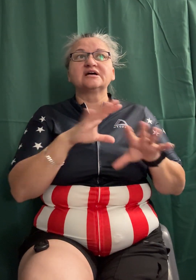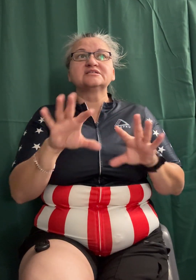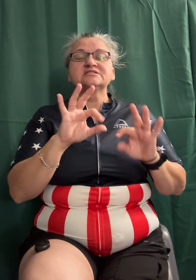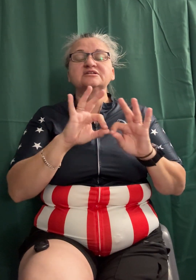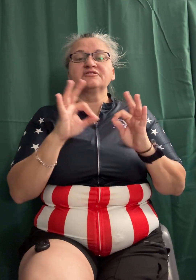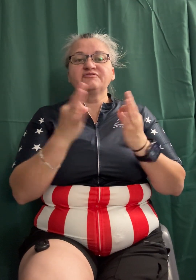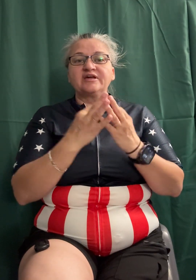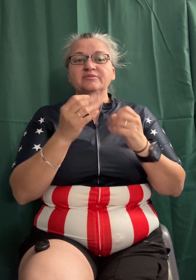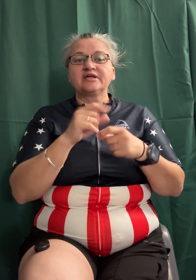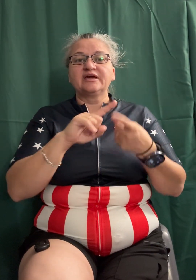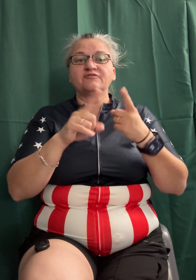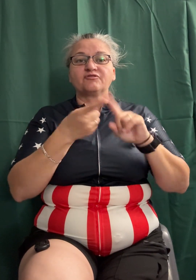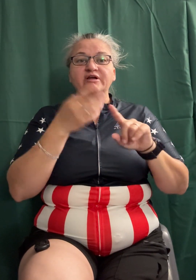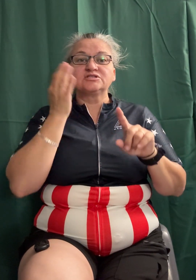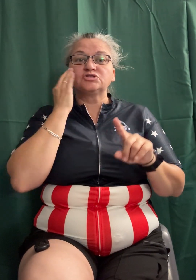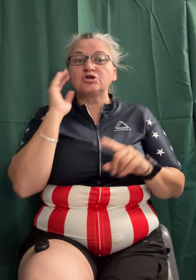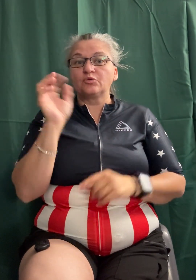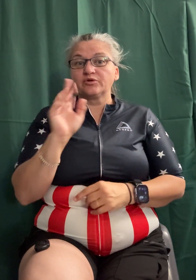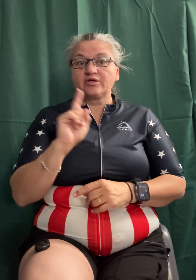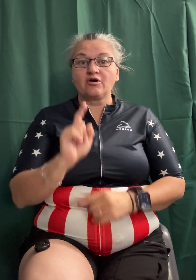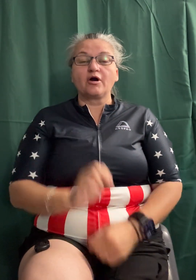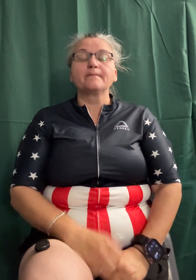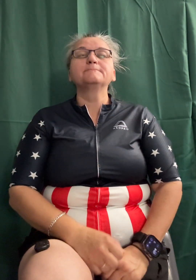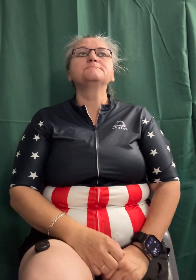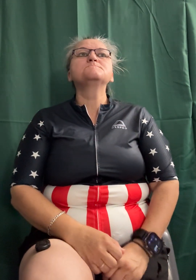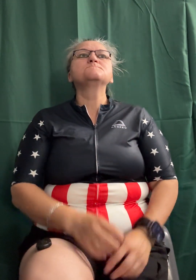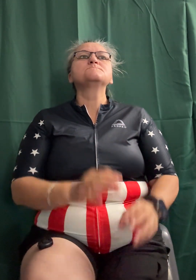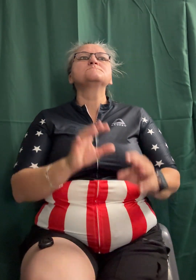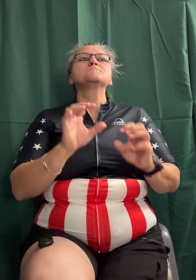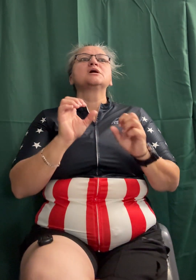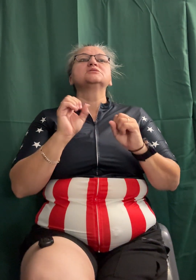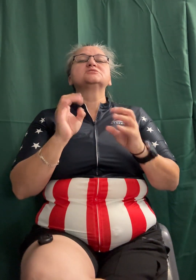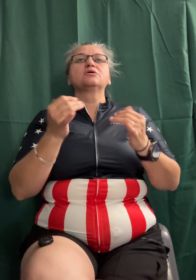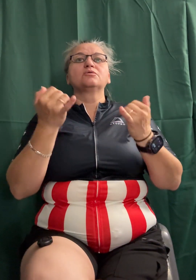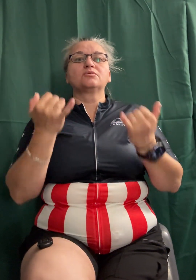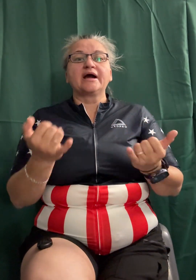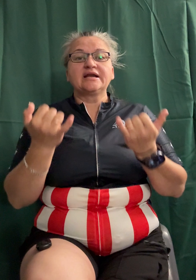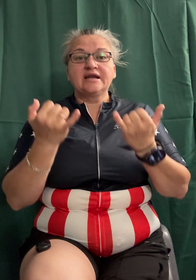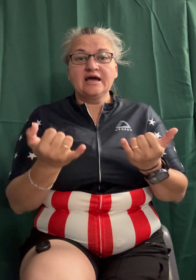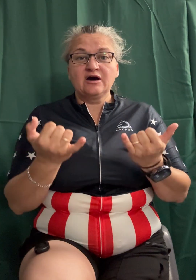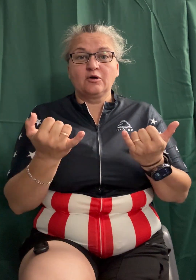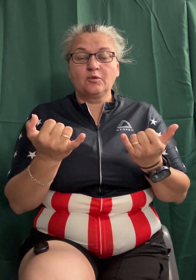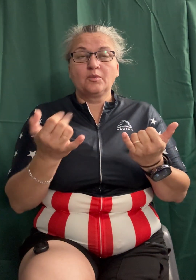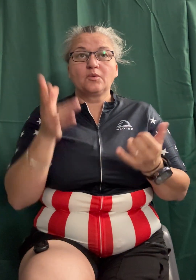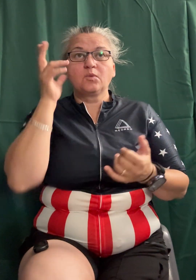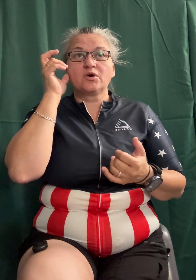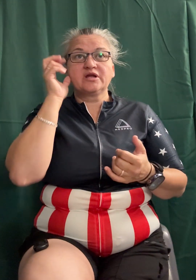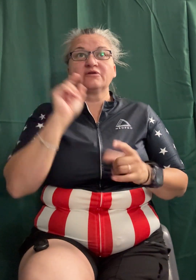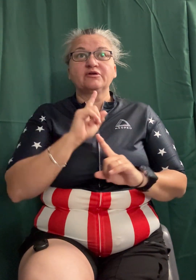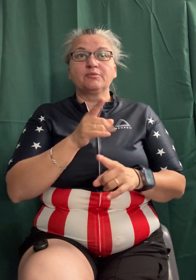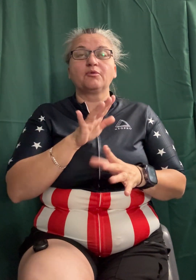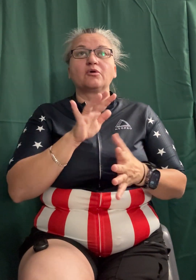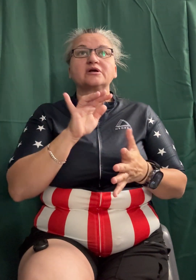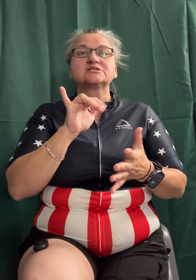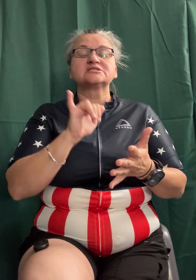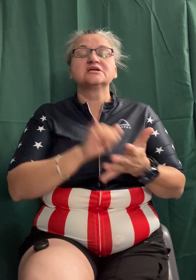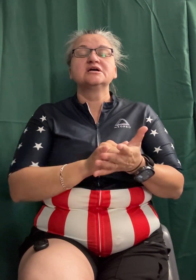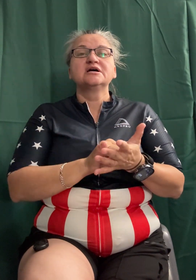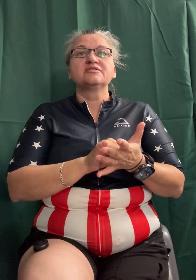does their family and friends know where they are? So right now, we're hearing reports